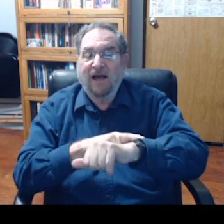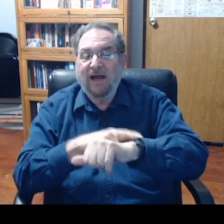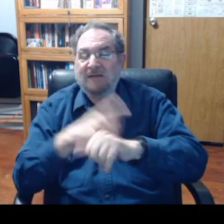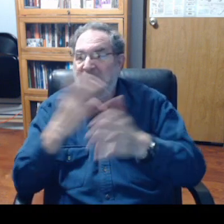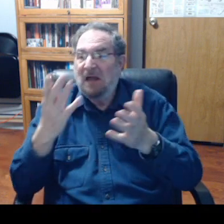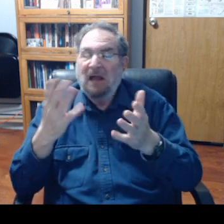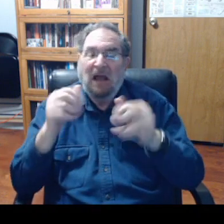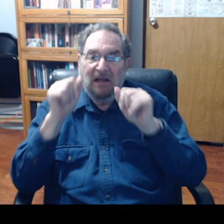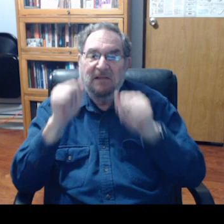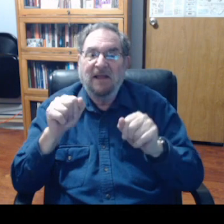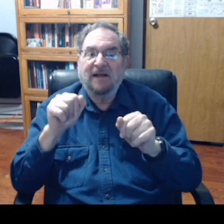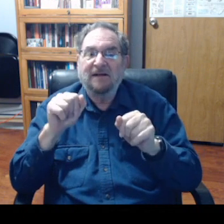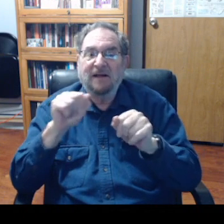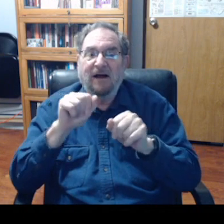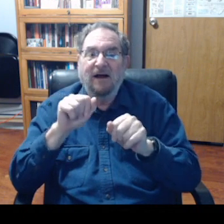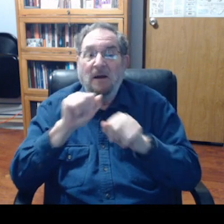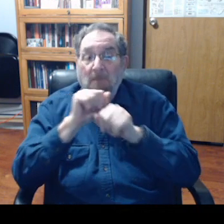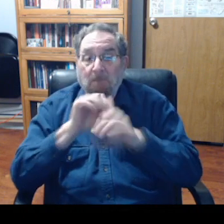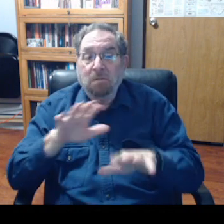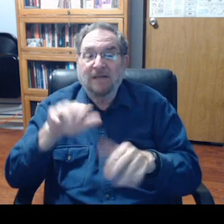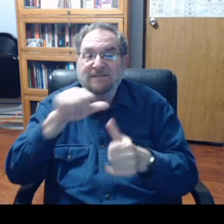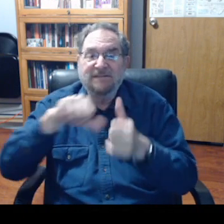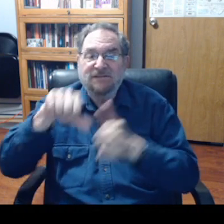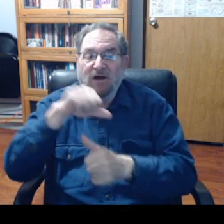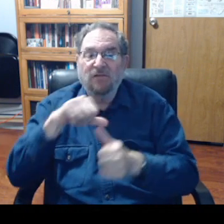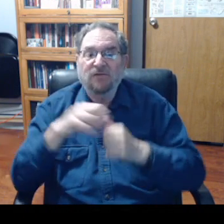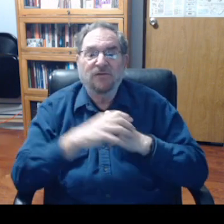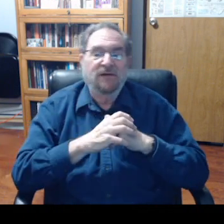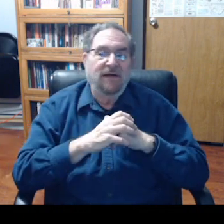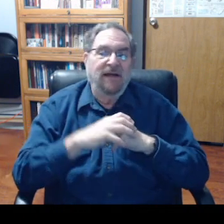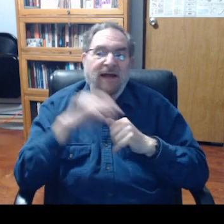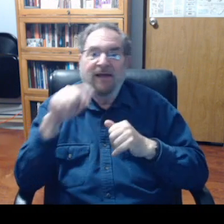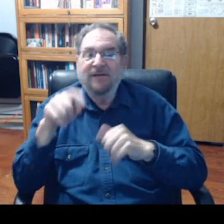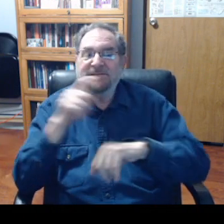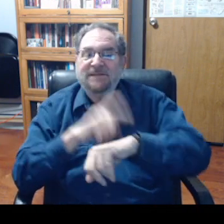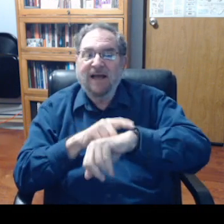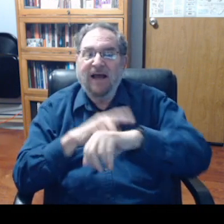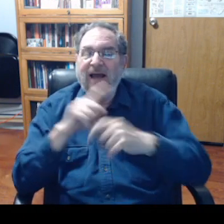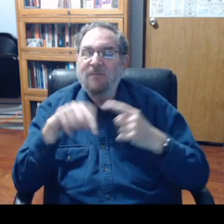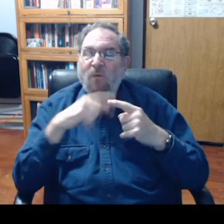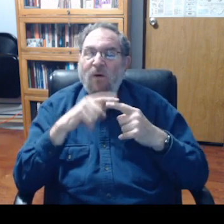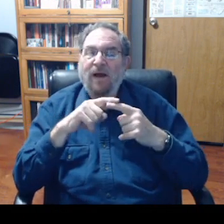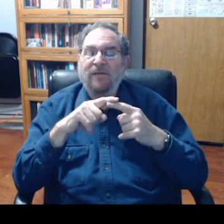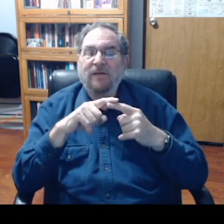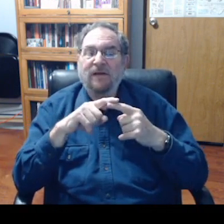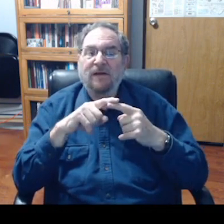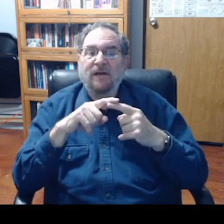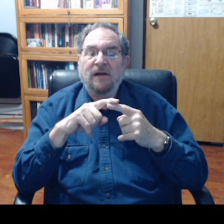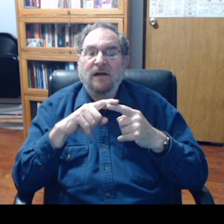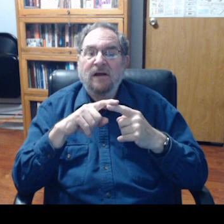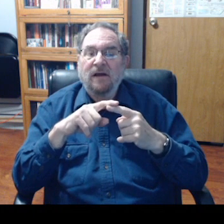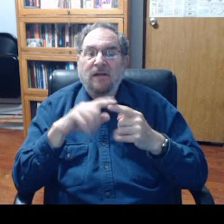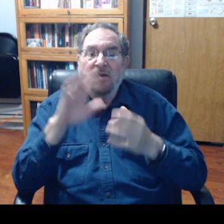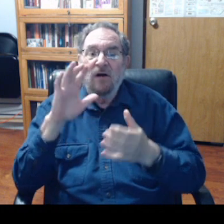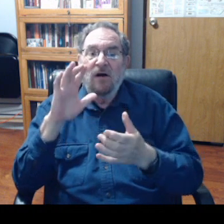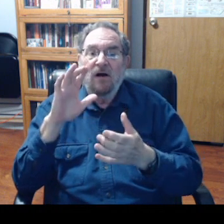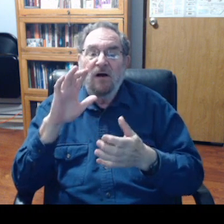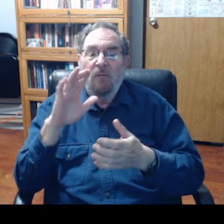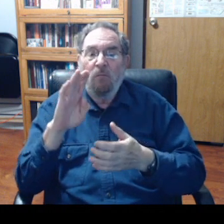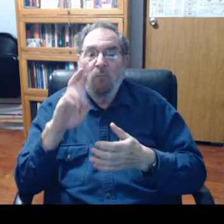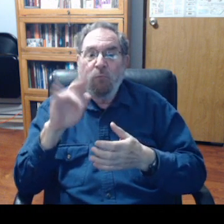first time, and they're gonna bless each other. And this is a time when